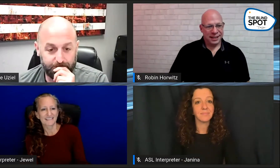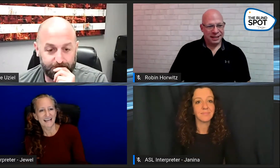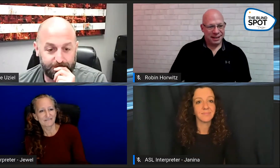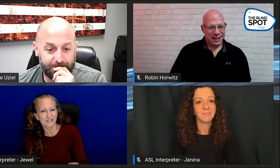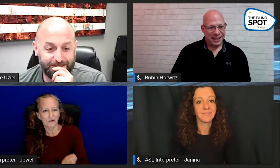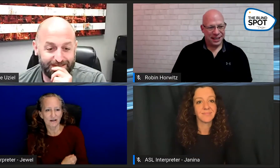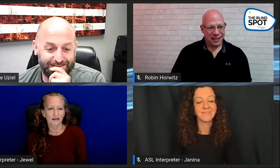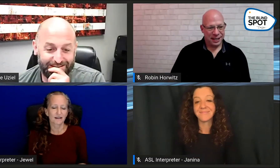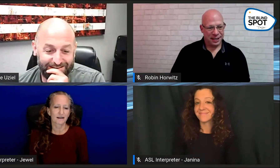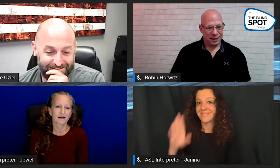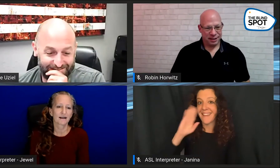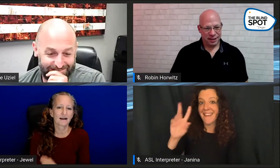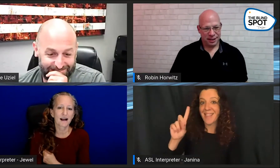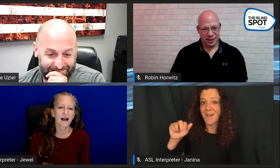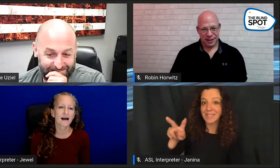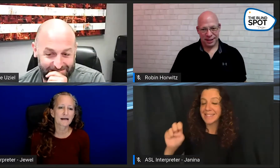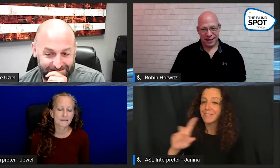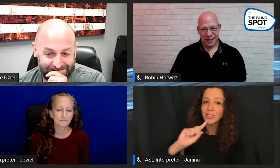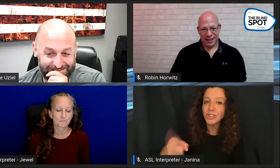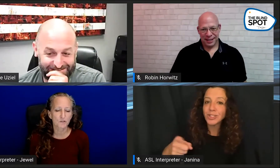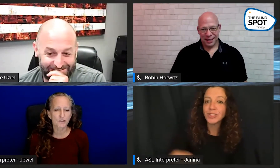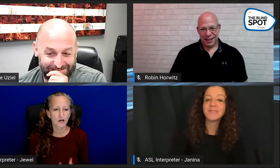Hi, Dave. Sure.